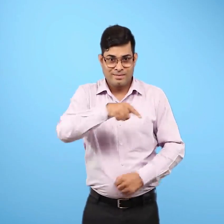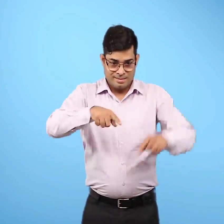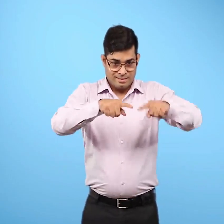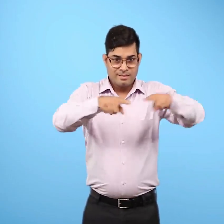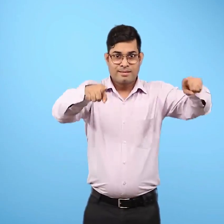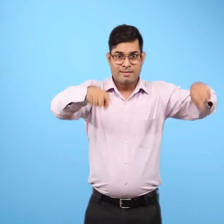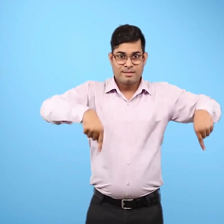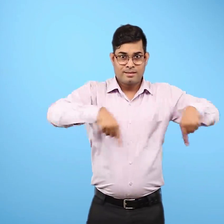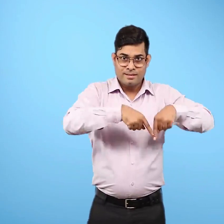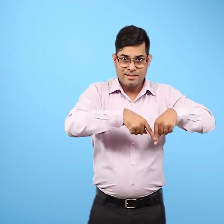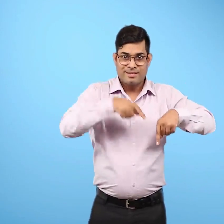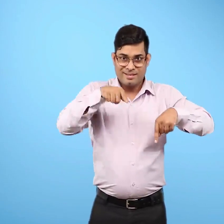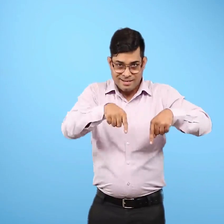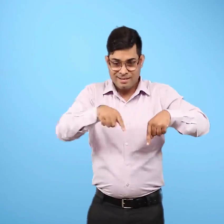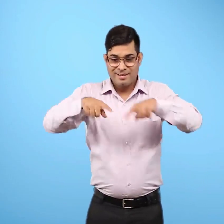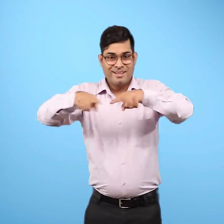Karunya bought 3 fields.